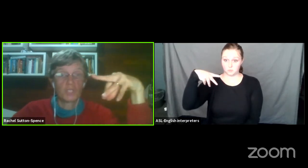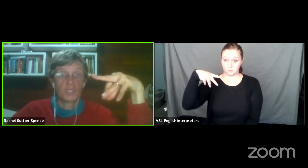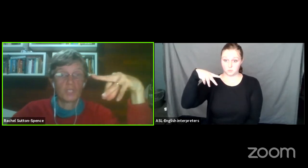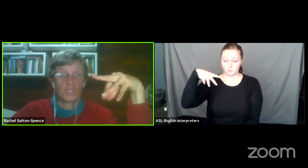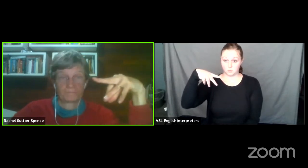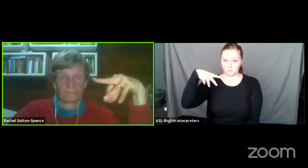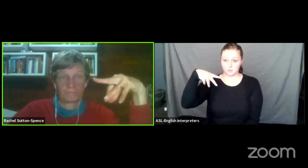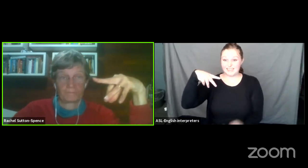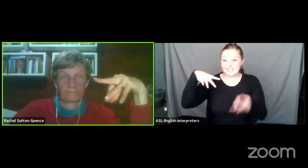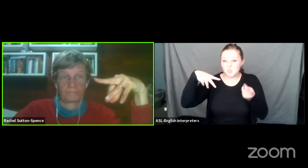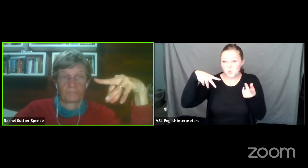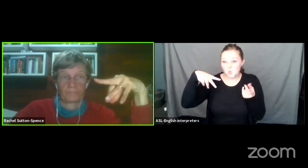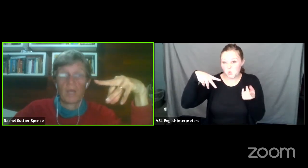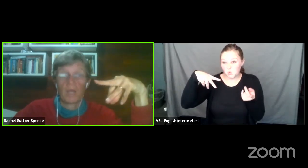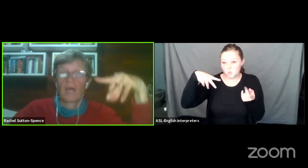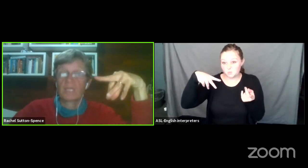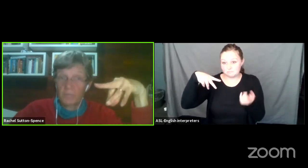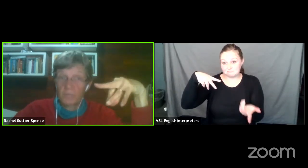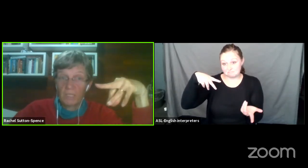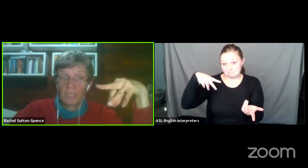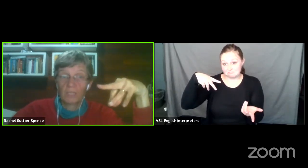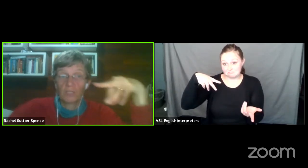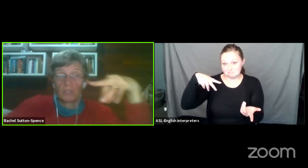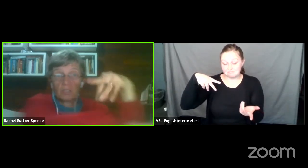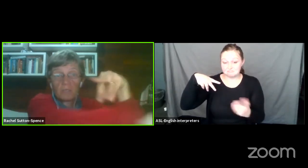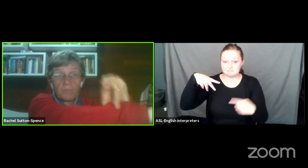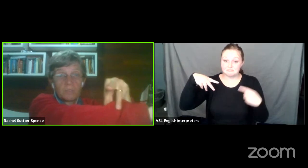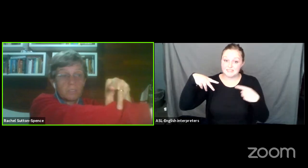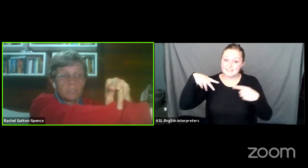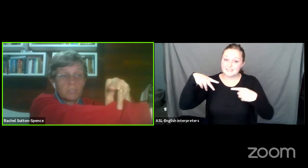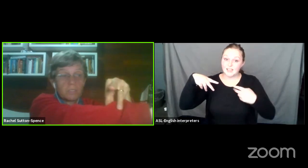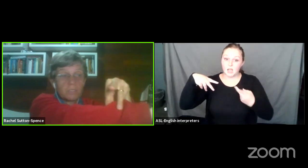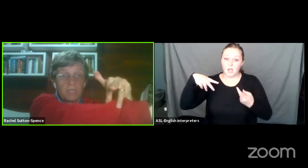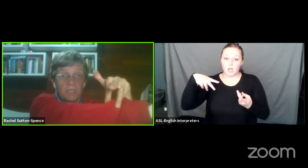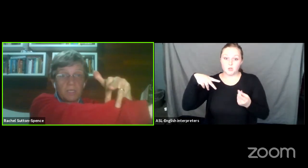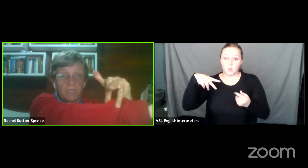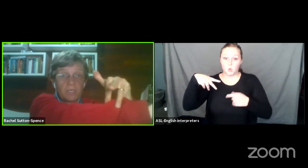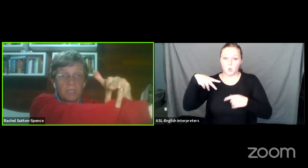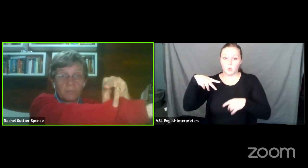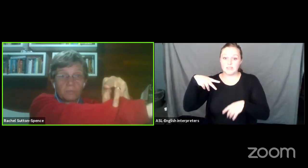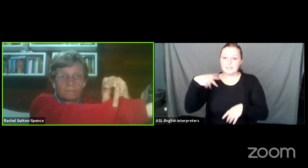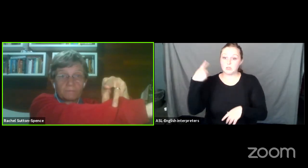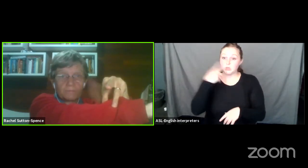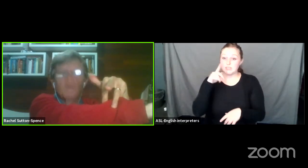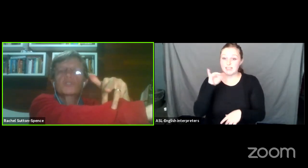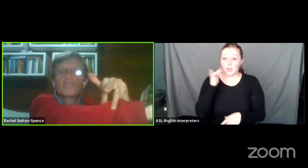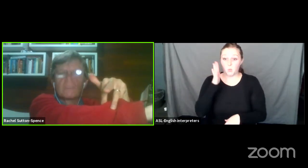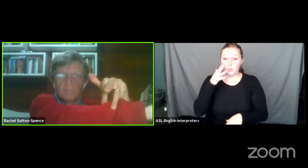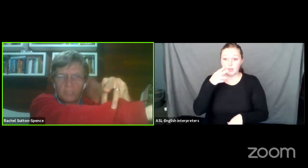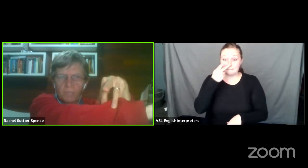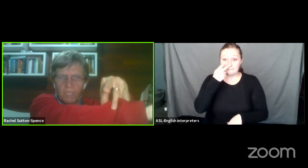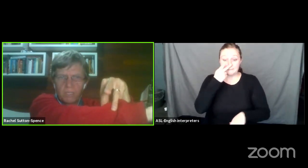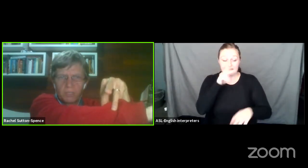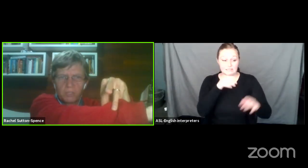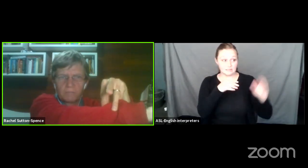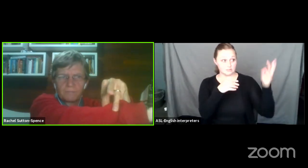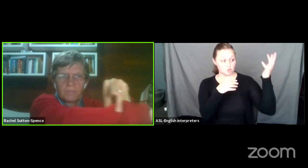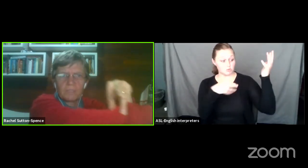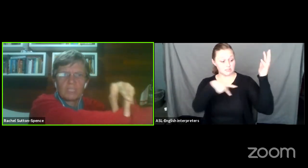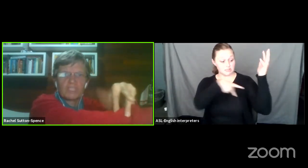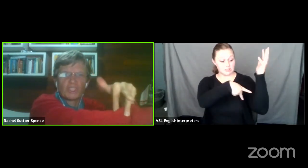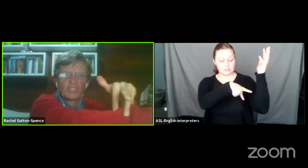is a dog. And it's particularly a dog because it's going to pee against a lamppost. No, a tree. It's going to pee against a